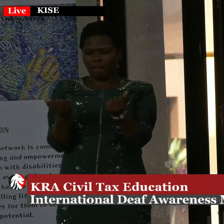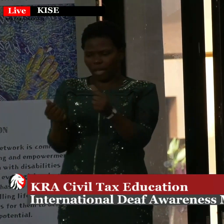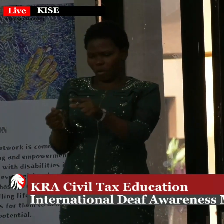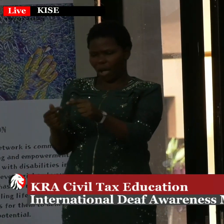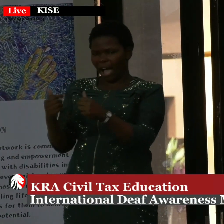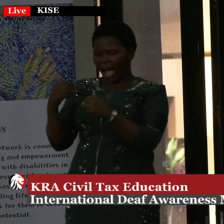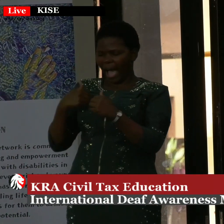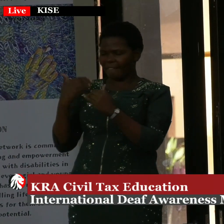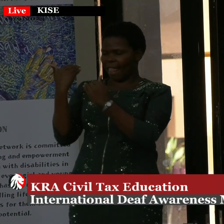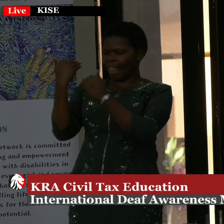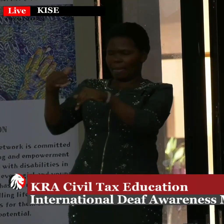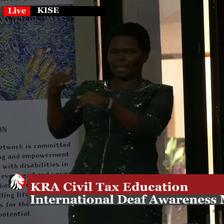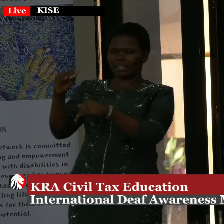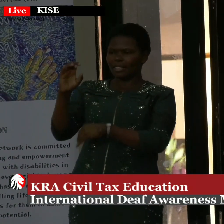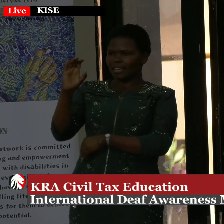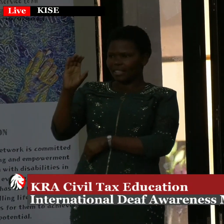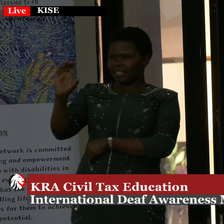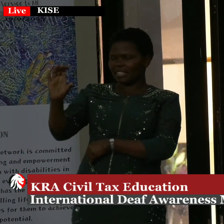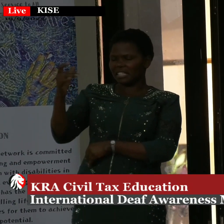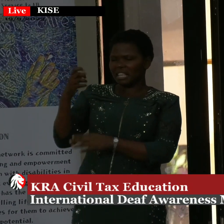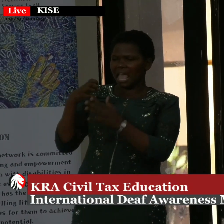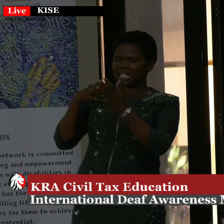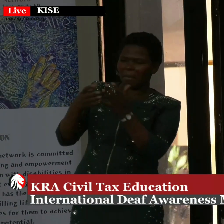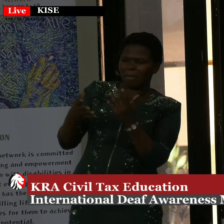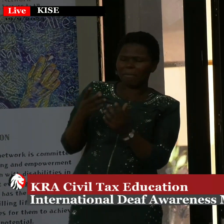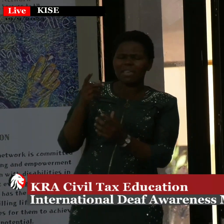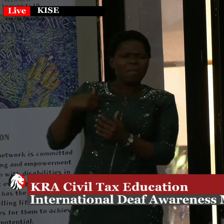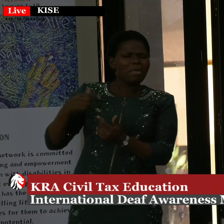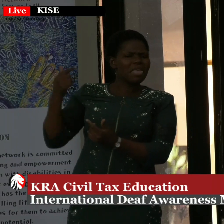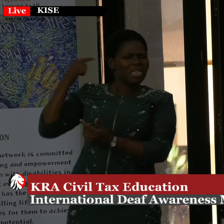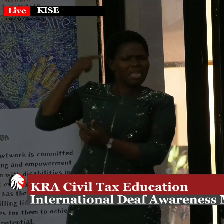an assumption that there's a limit.